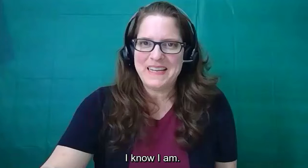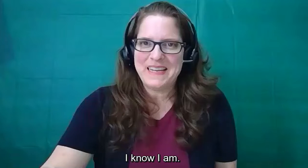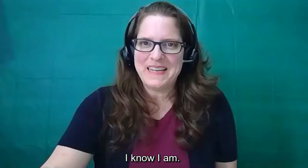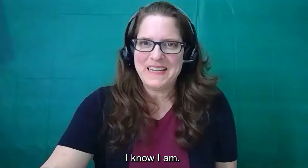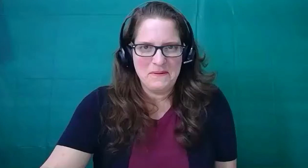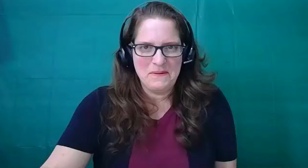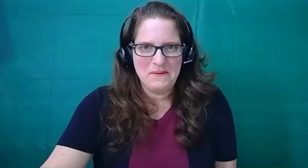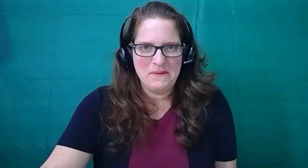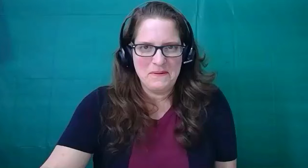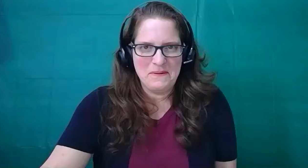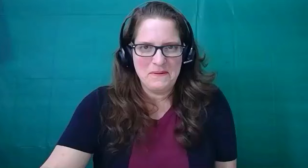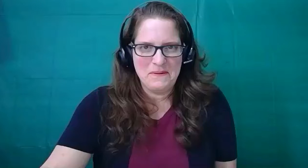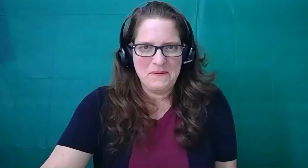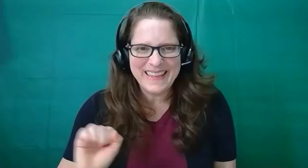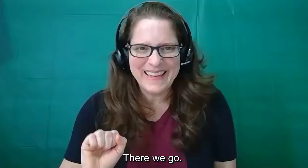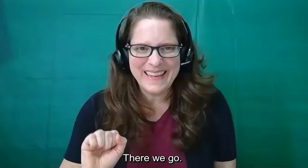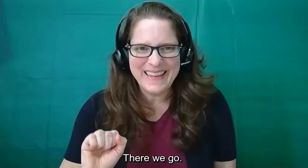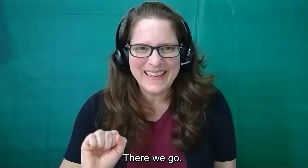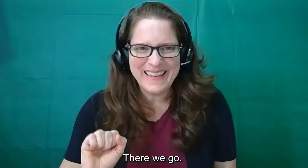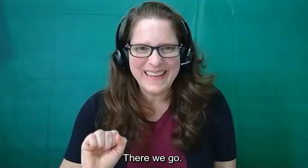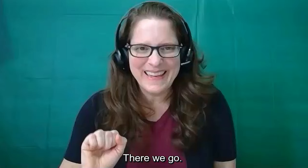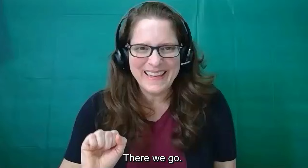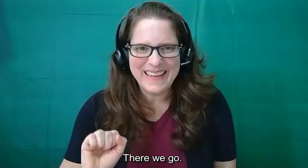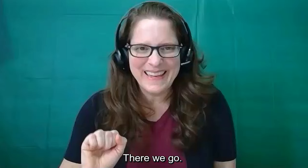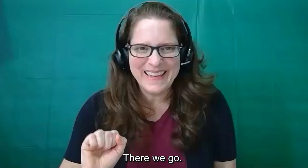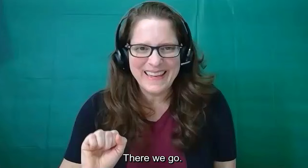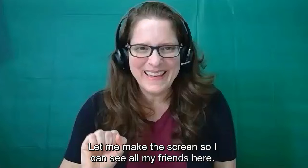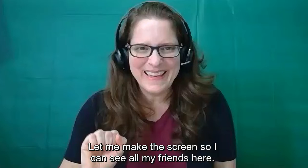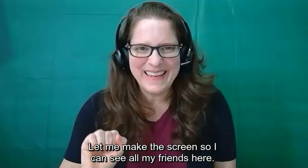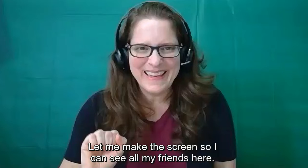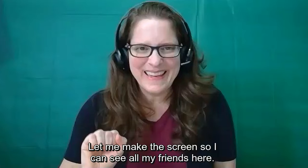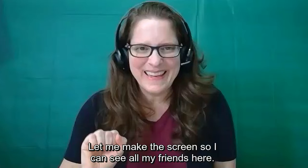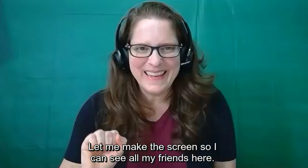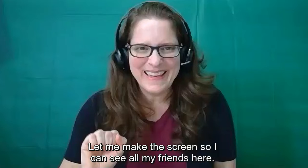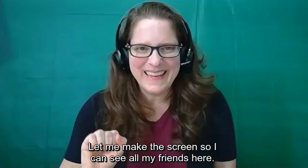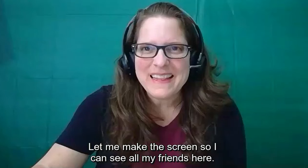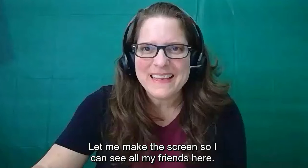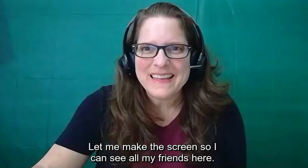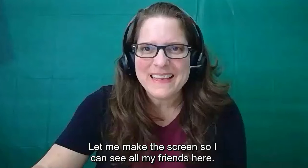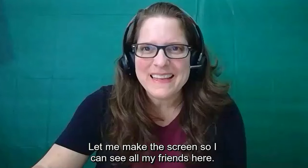am. There we go. Let me make the screen so I can see all my friends here.